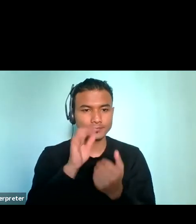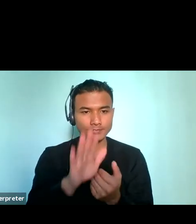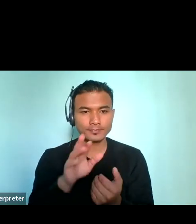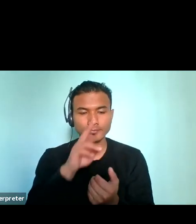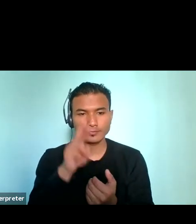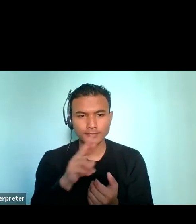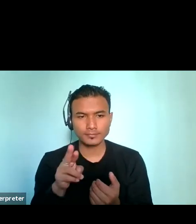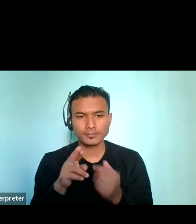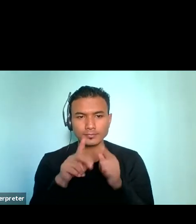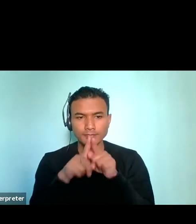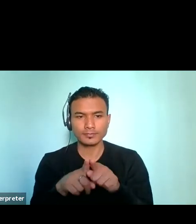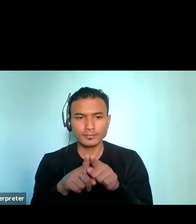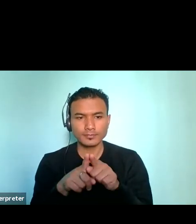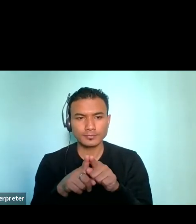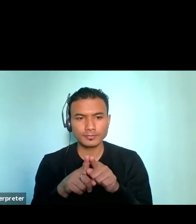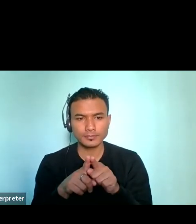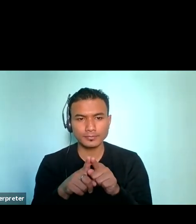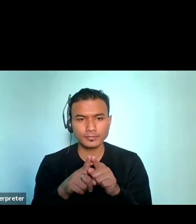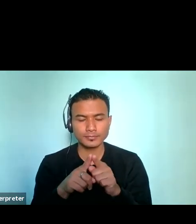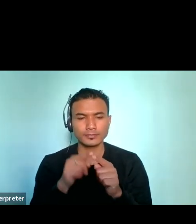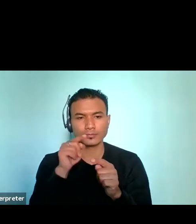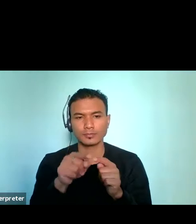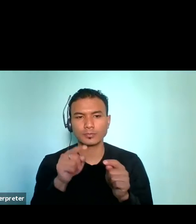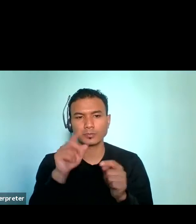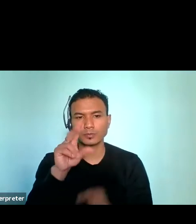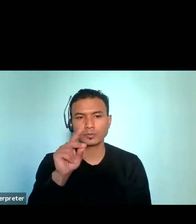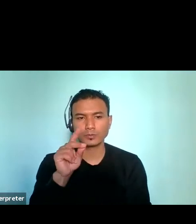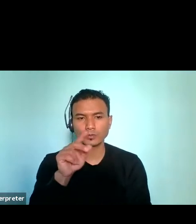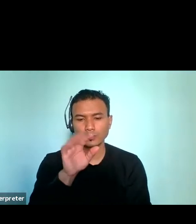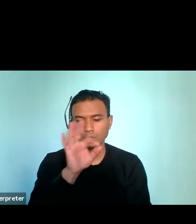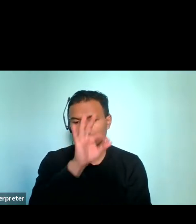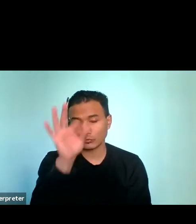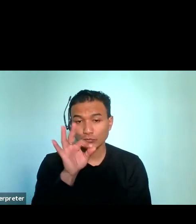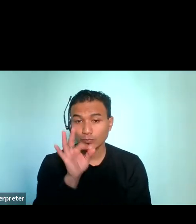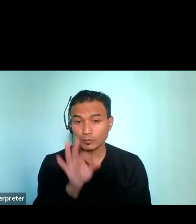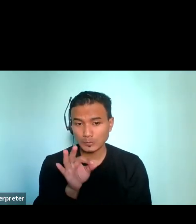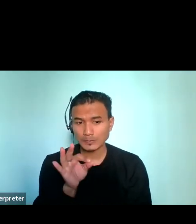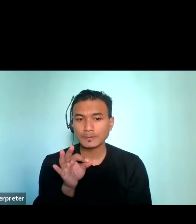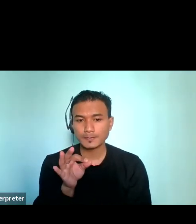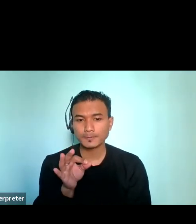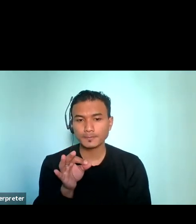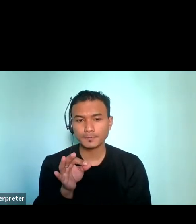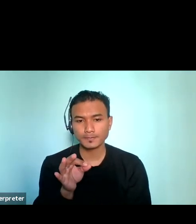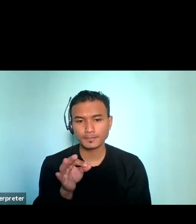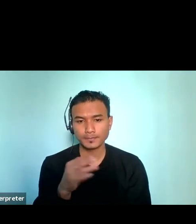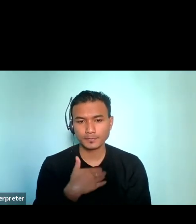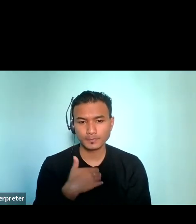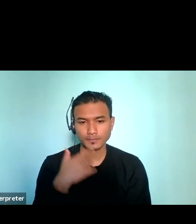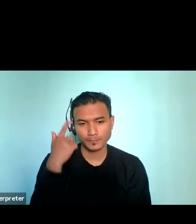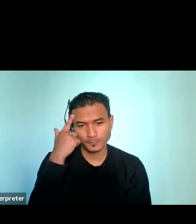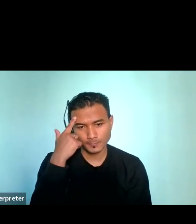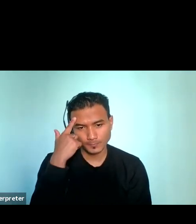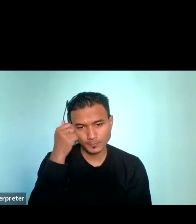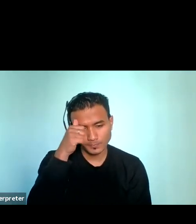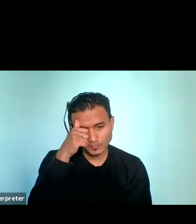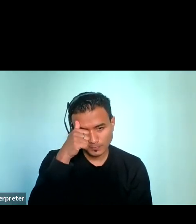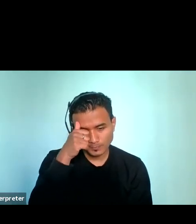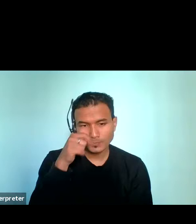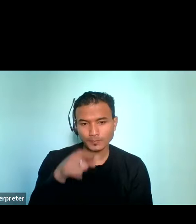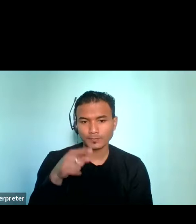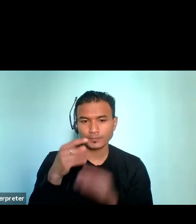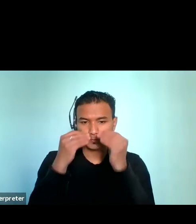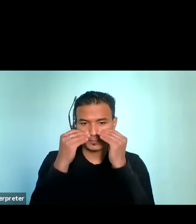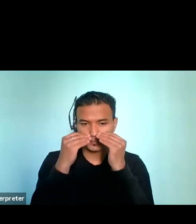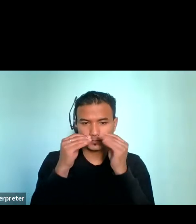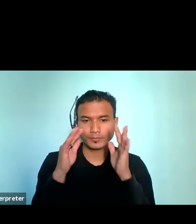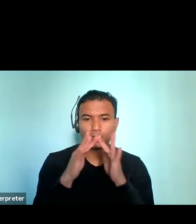And also for the second question, my experience from the learnings from